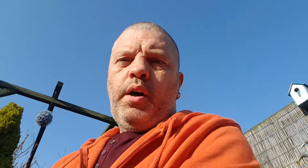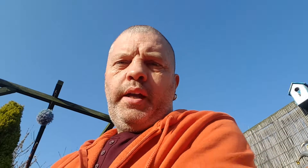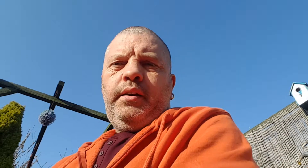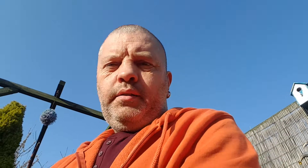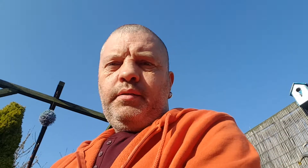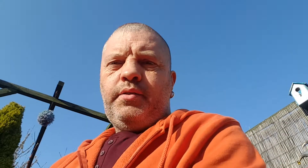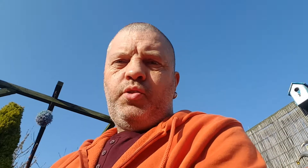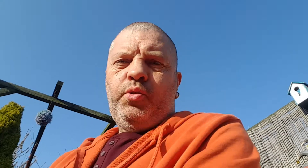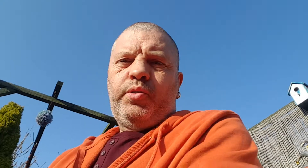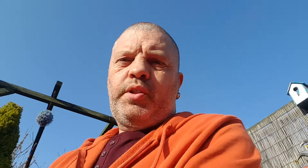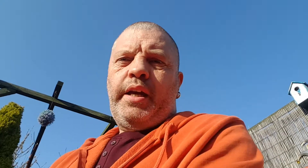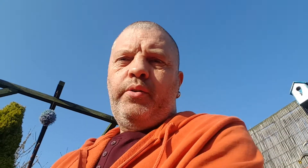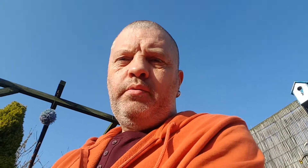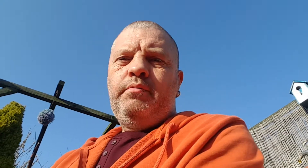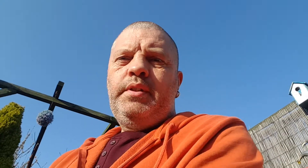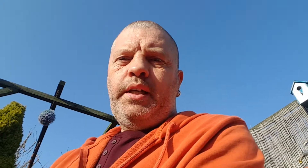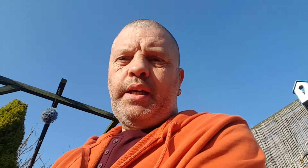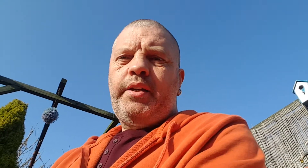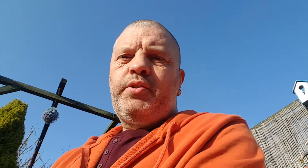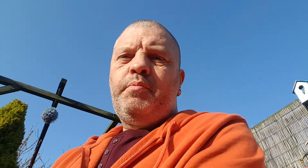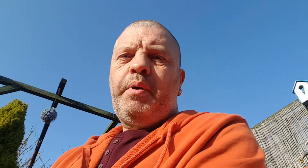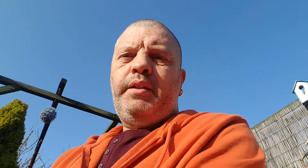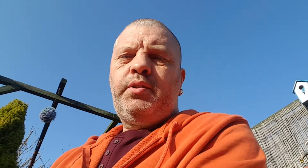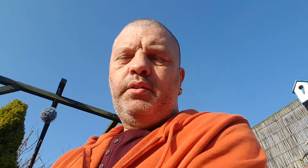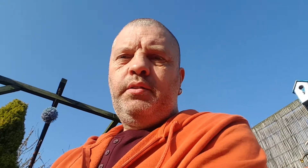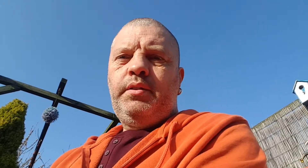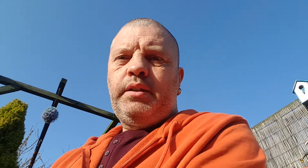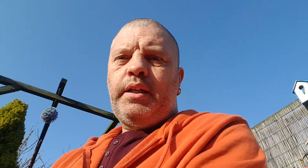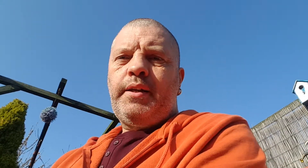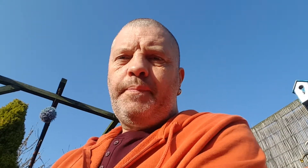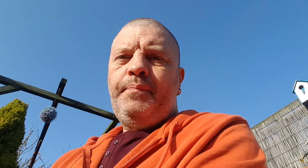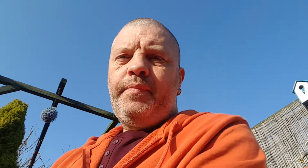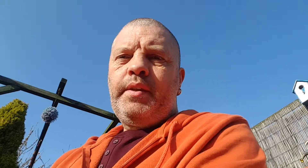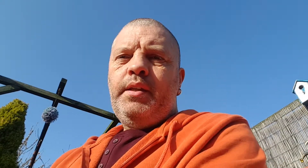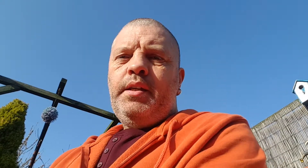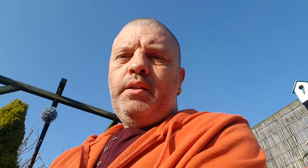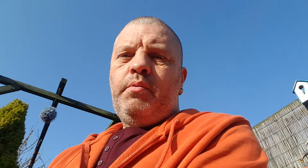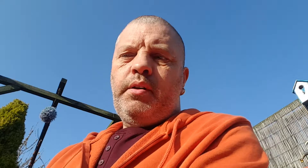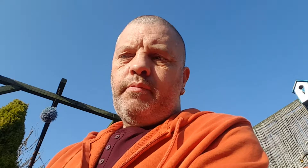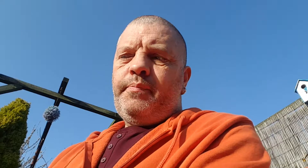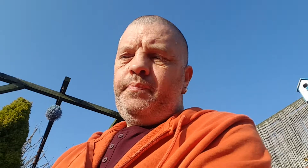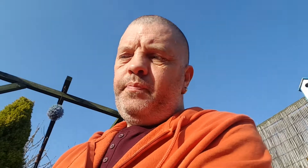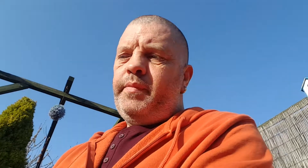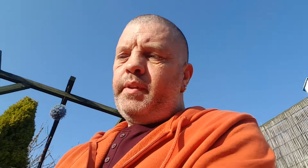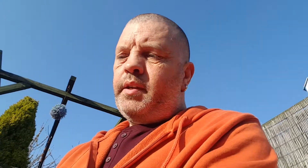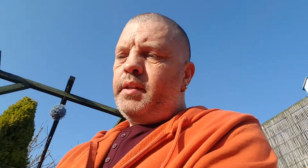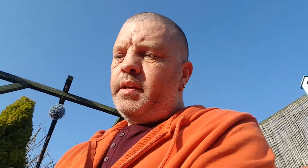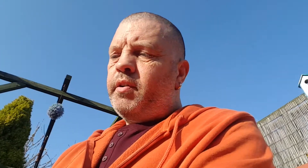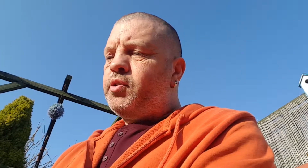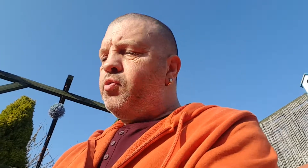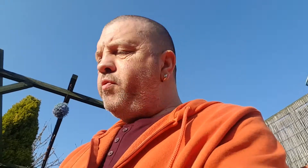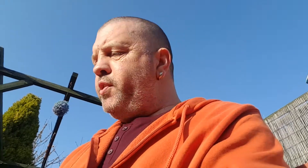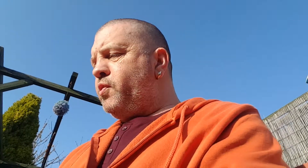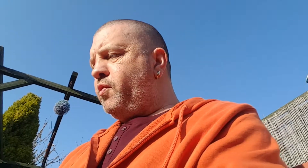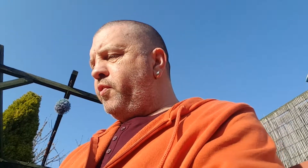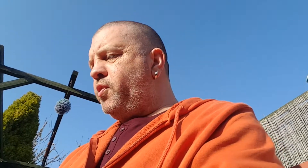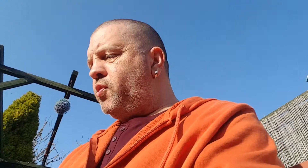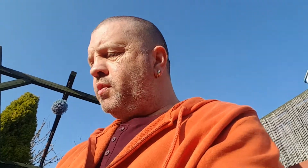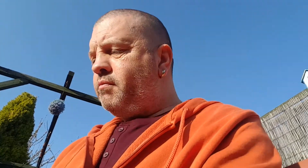why the short scale headless bass? Well, there are two reasons for this.